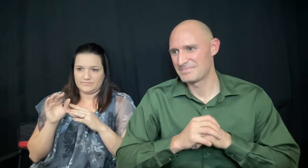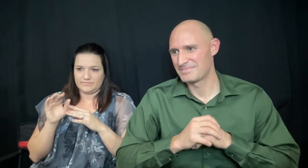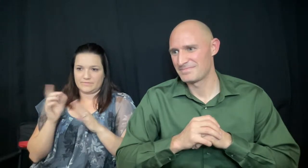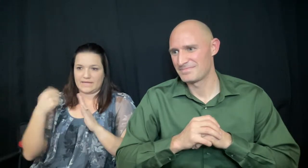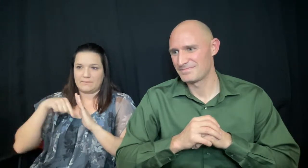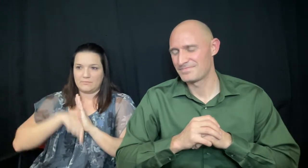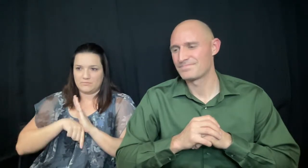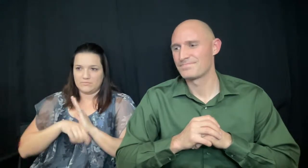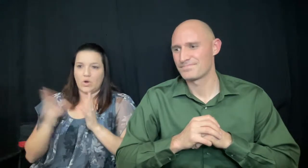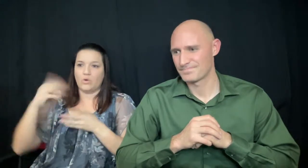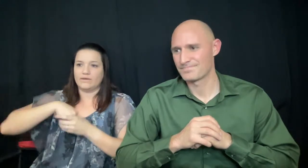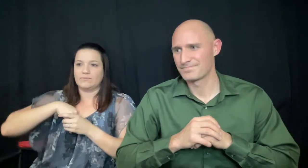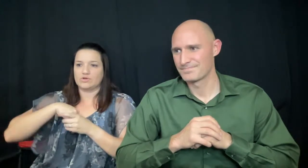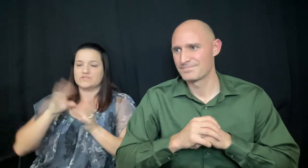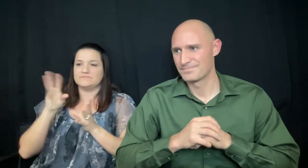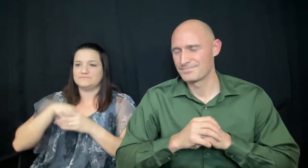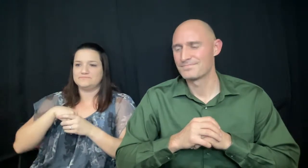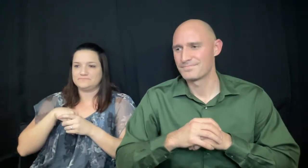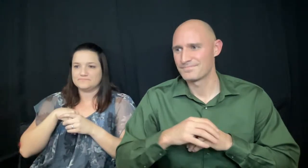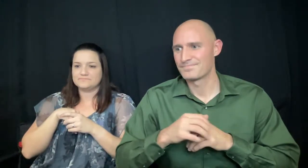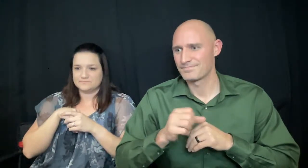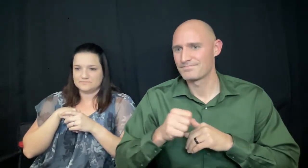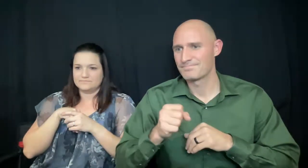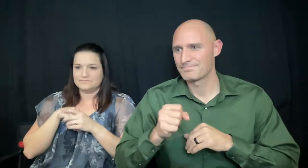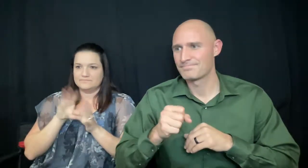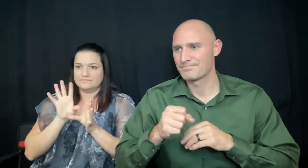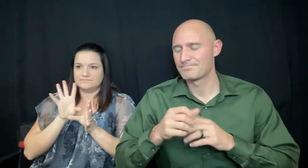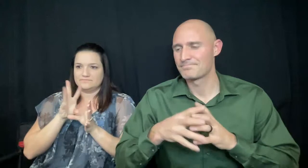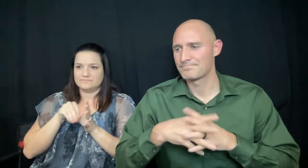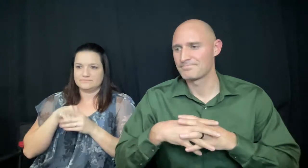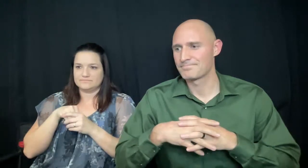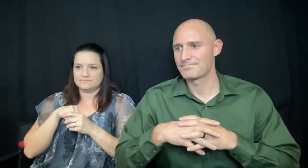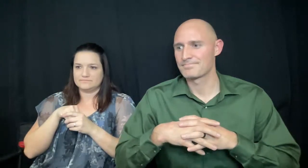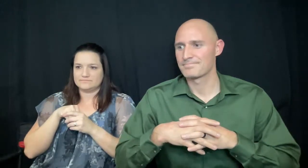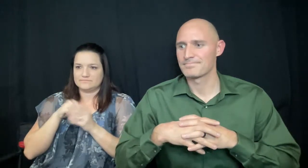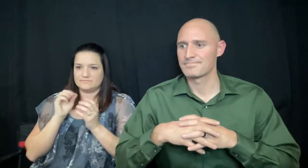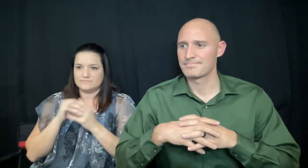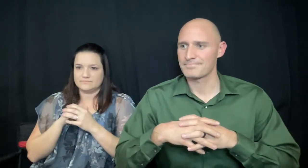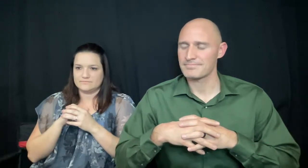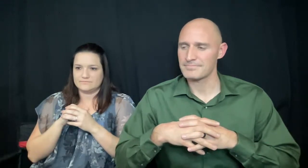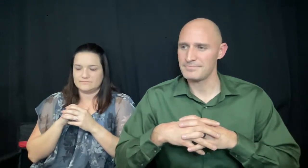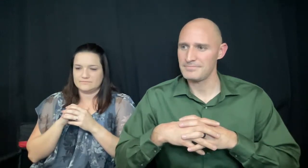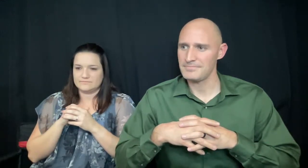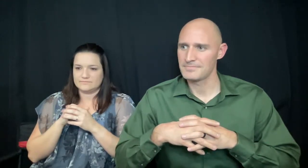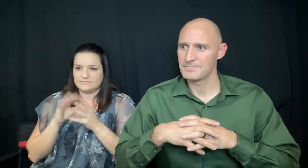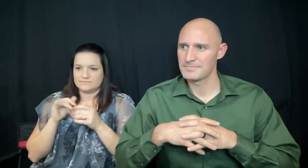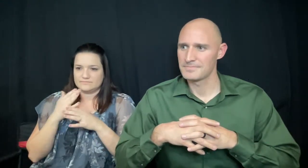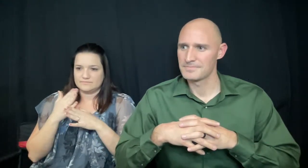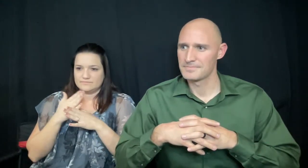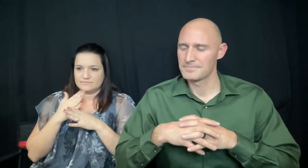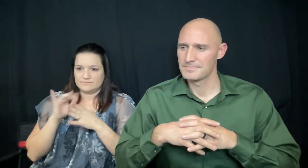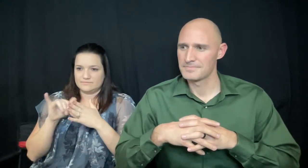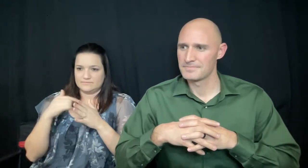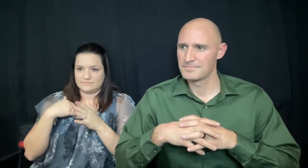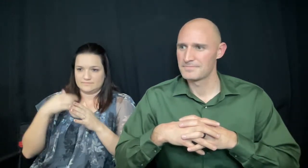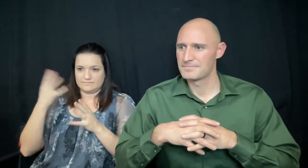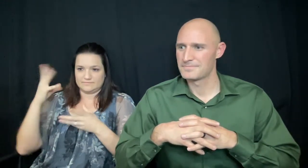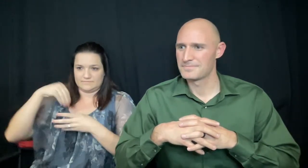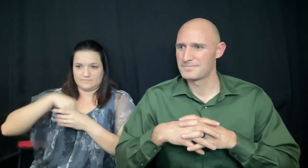immerse, right? Oh, immerse, yeah. And I just want to share that I've immersed myself